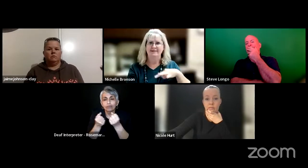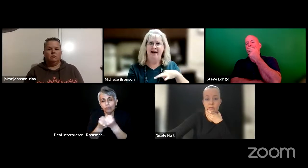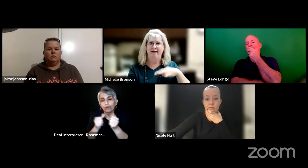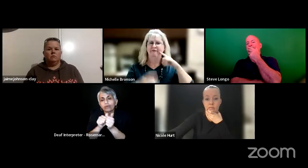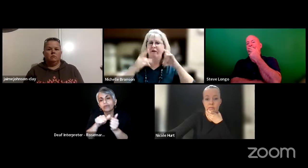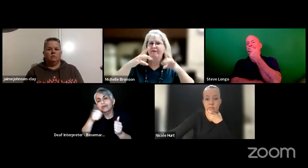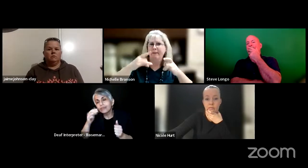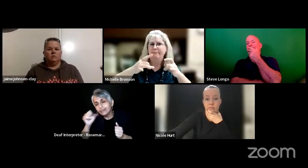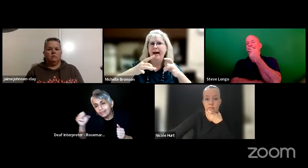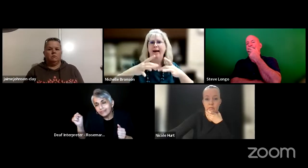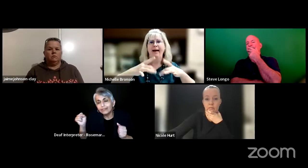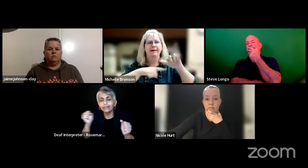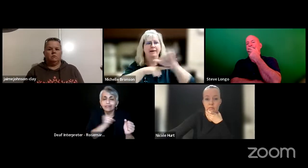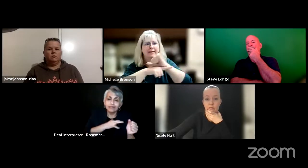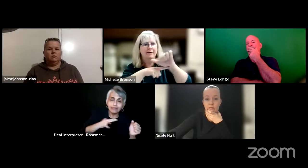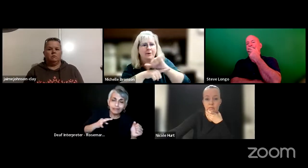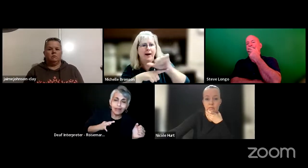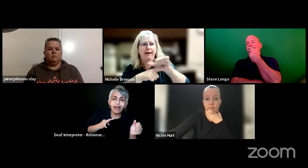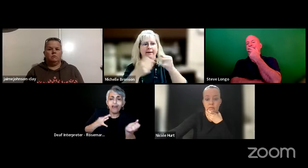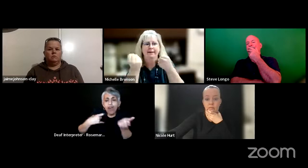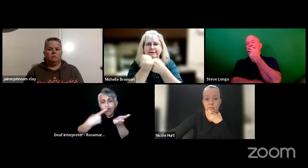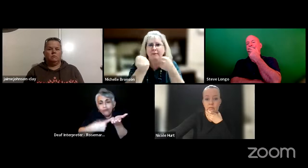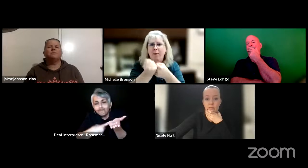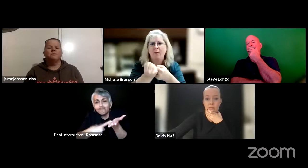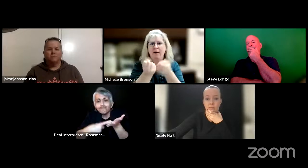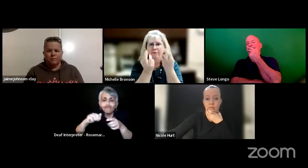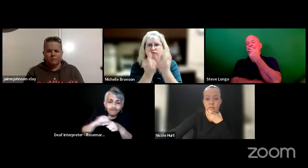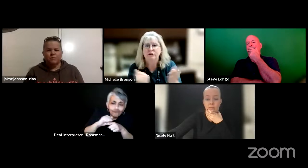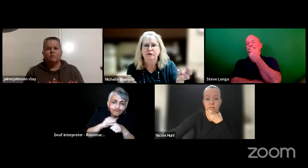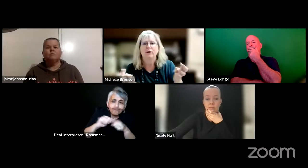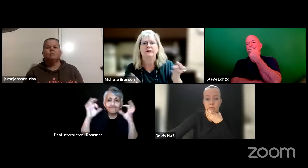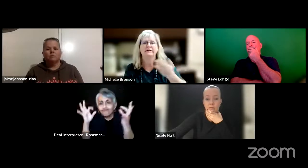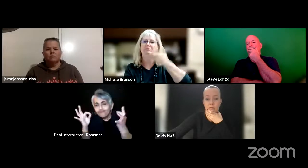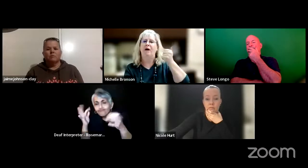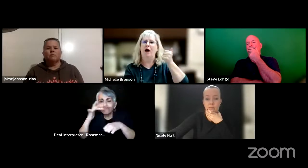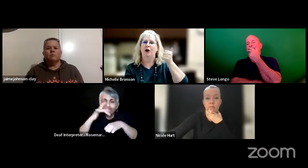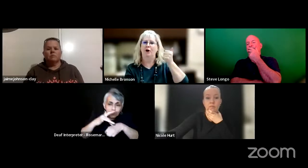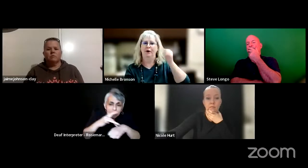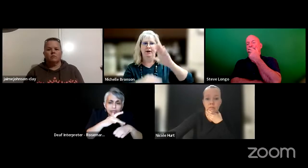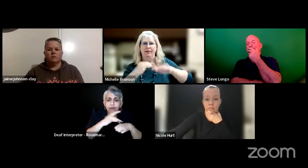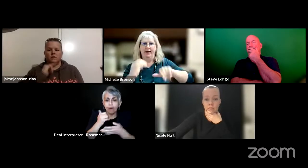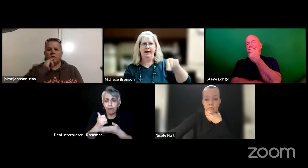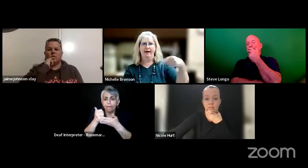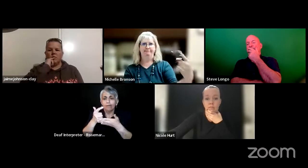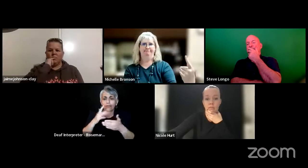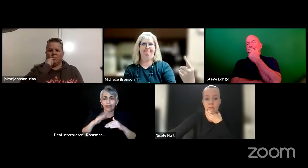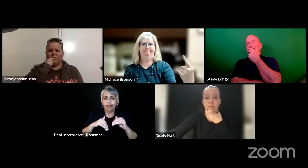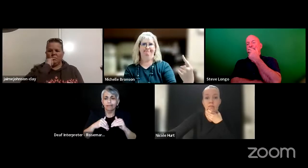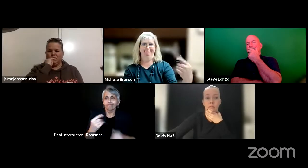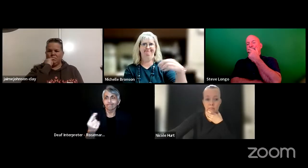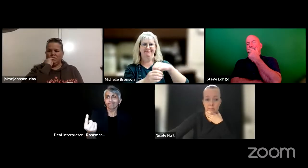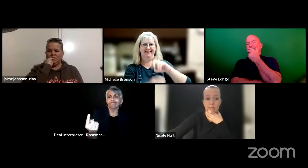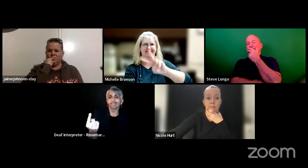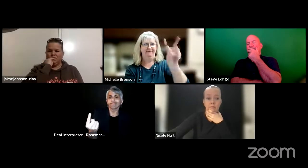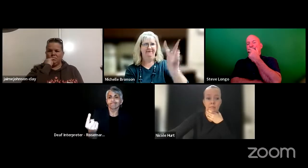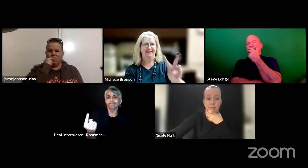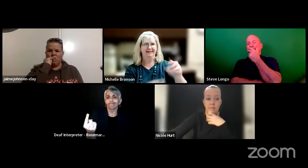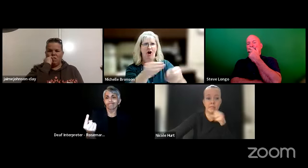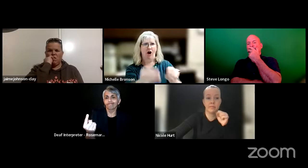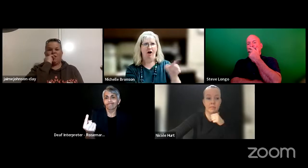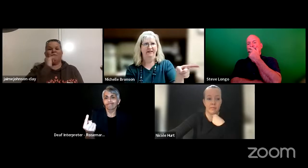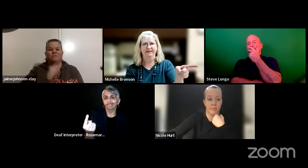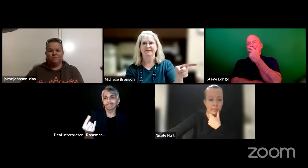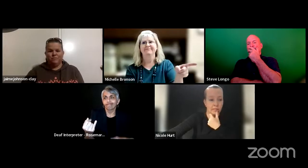with the other client service specialists where they can give each other support and feedback, and there's training